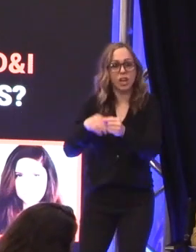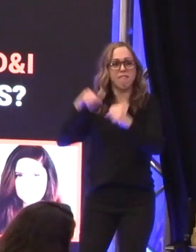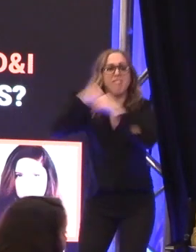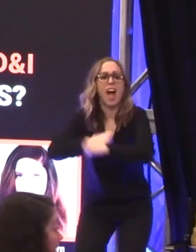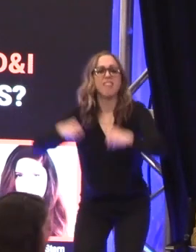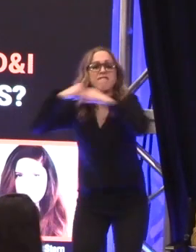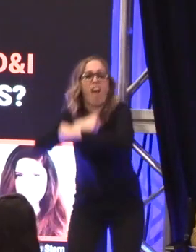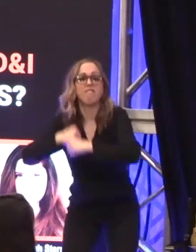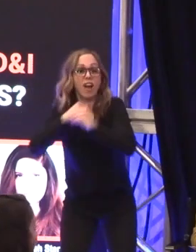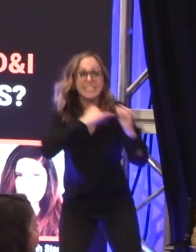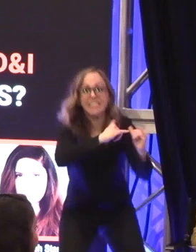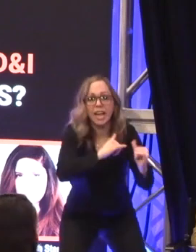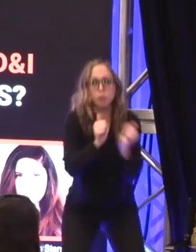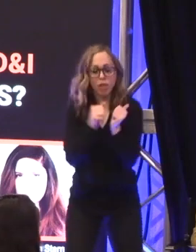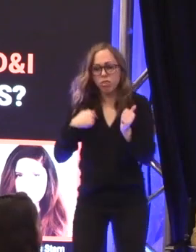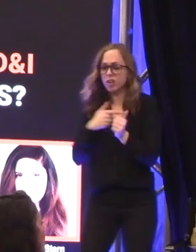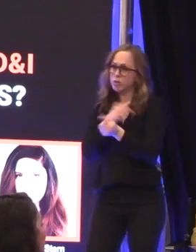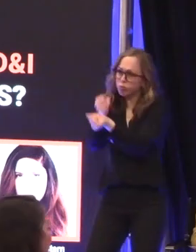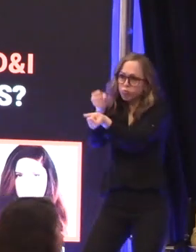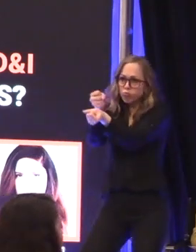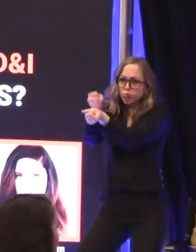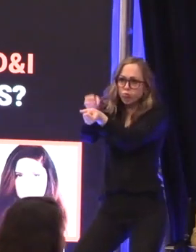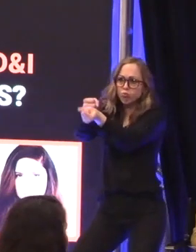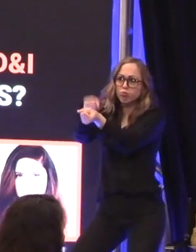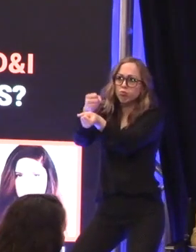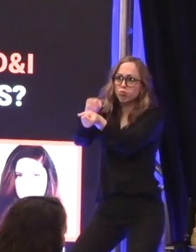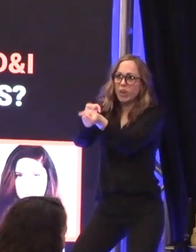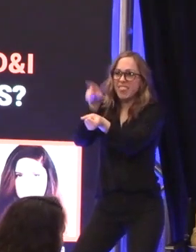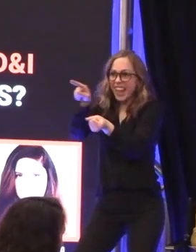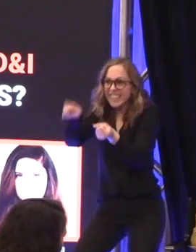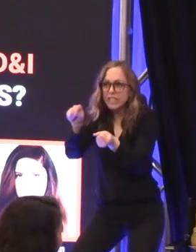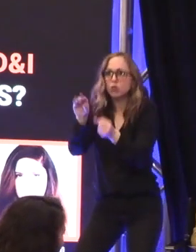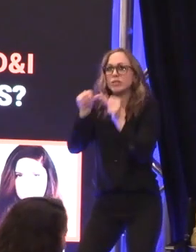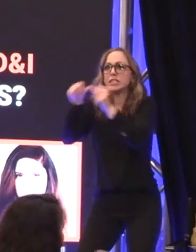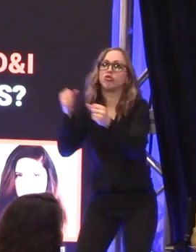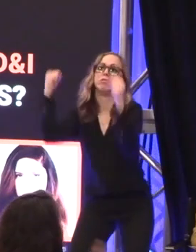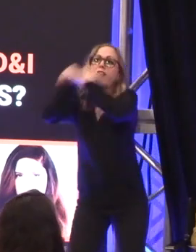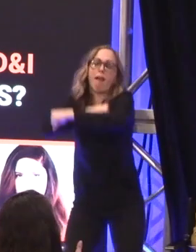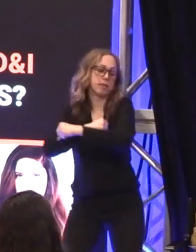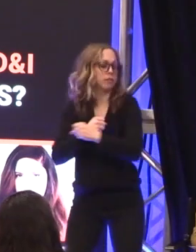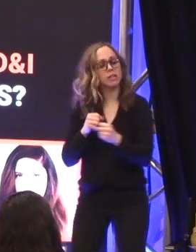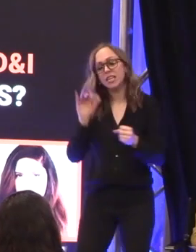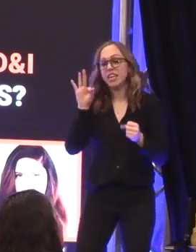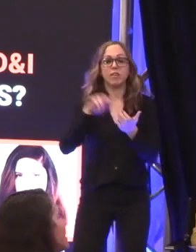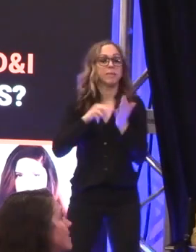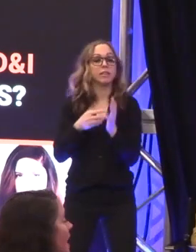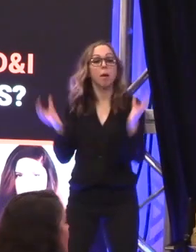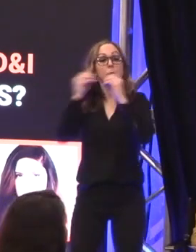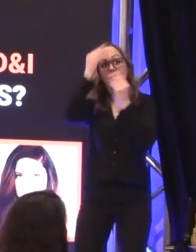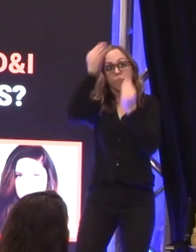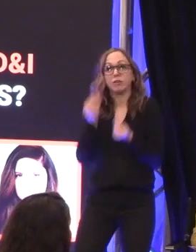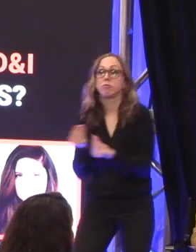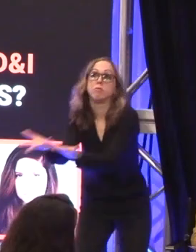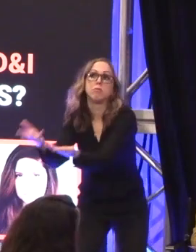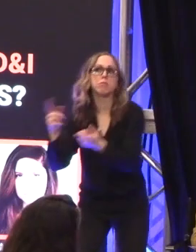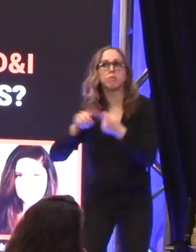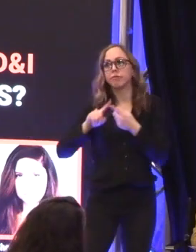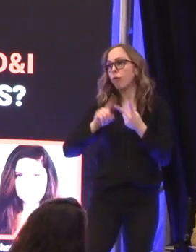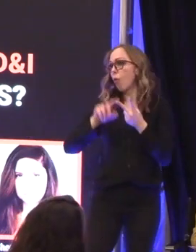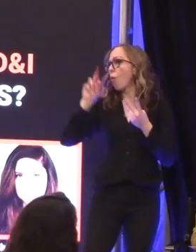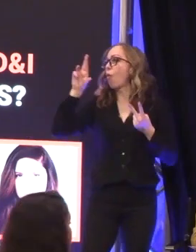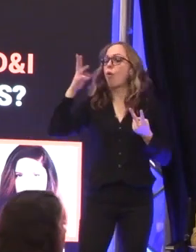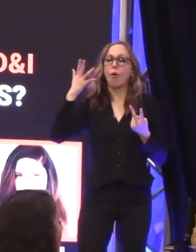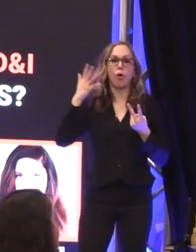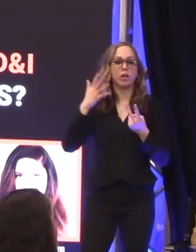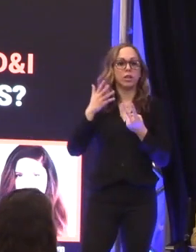we are and make sure that we give them all of the support that they need to fight that fight. So whether it's additional information that they may not have, whether